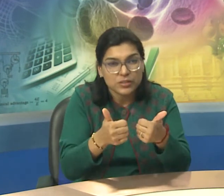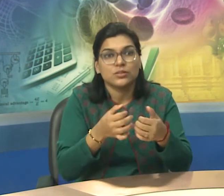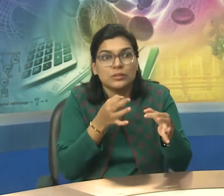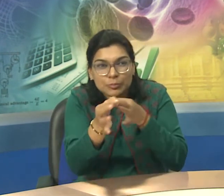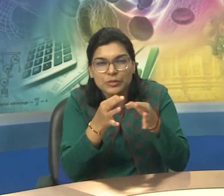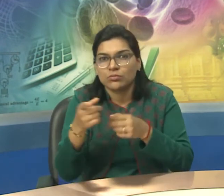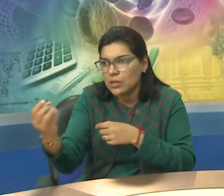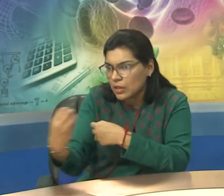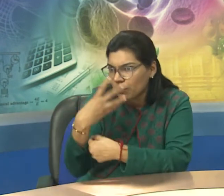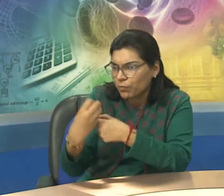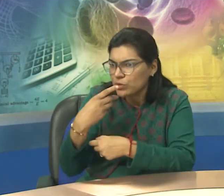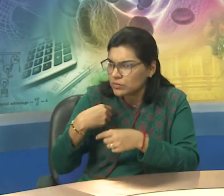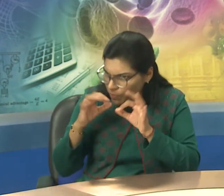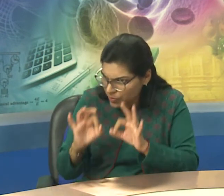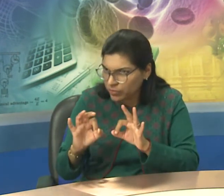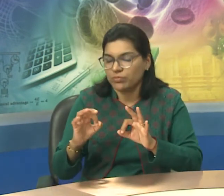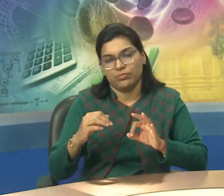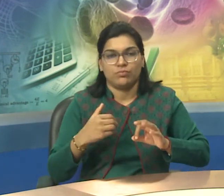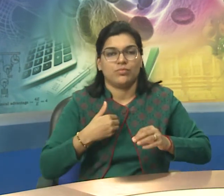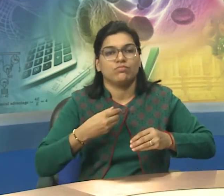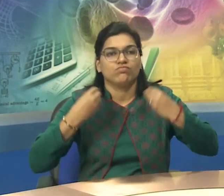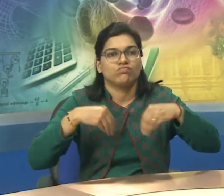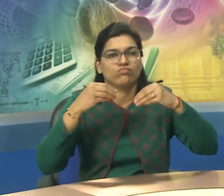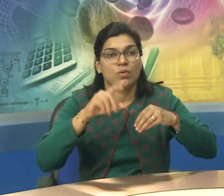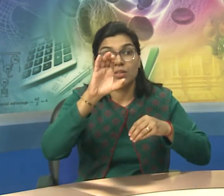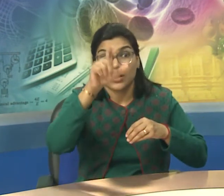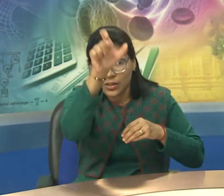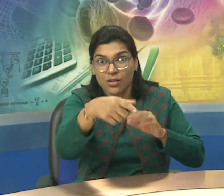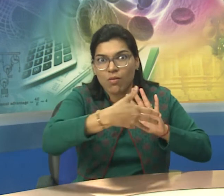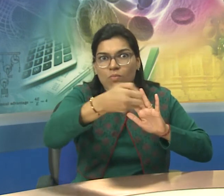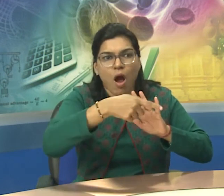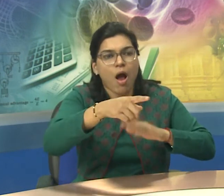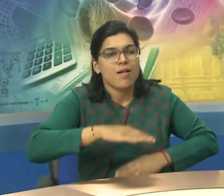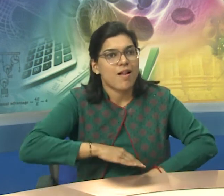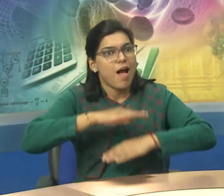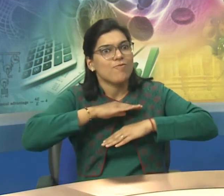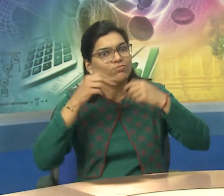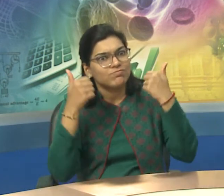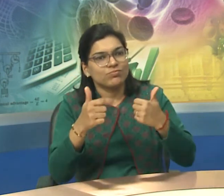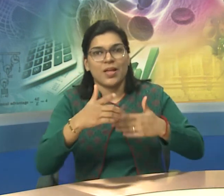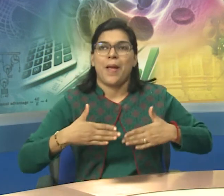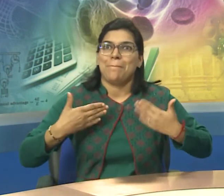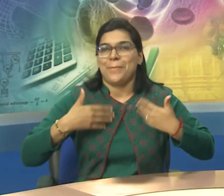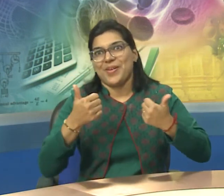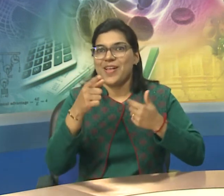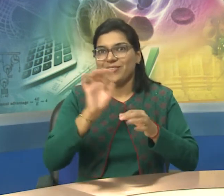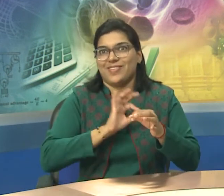by planning all of these area for